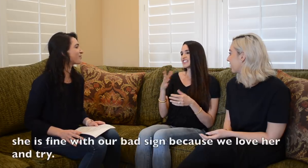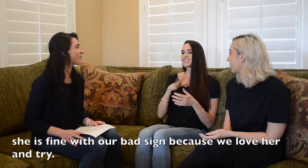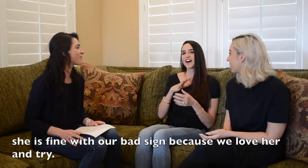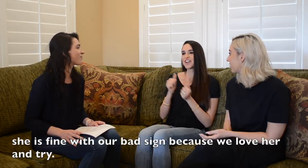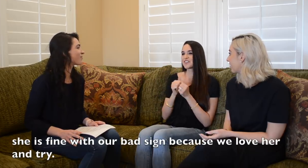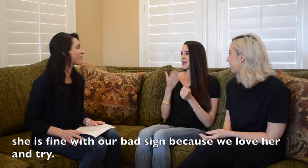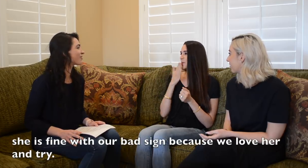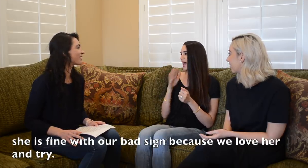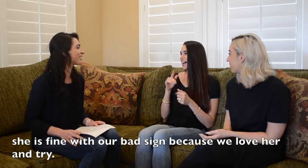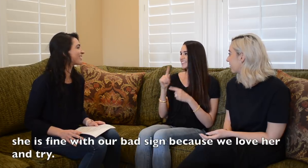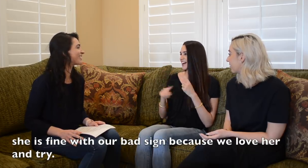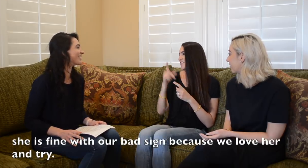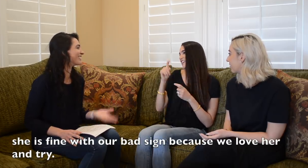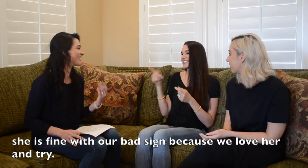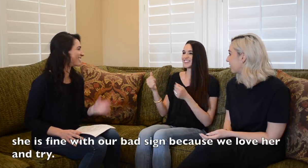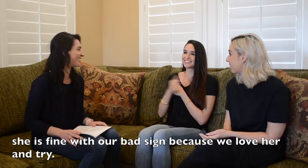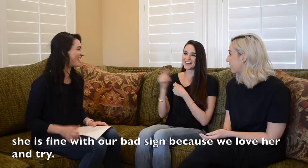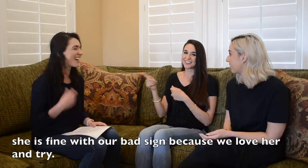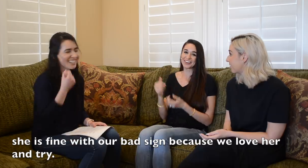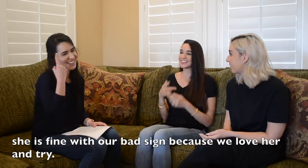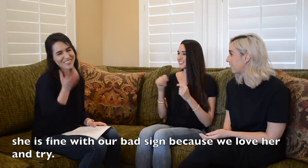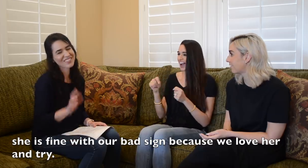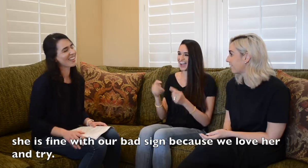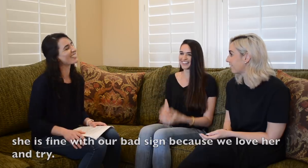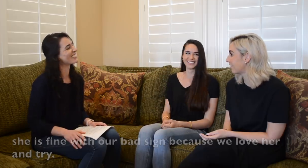she's fine with our bad sign because we love her and try.